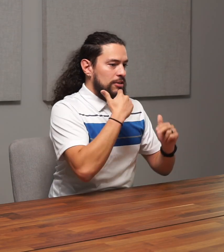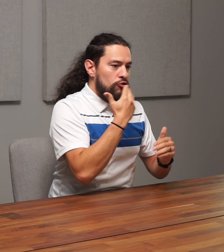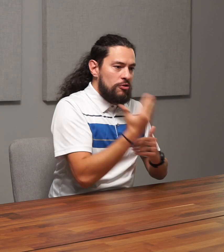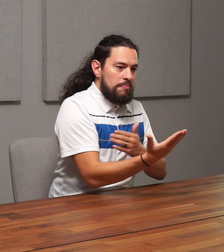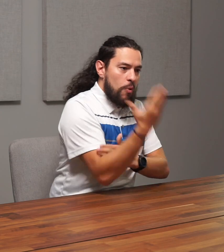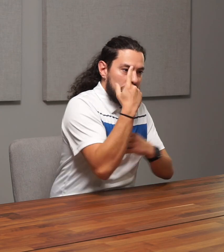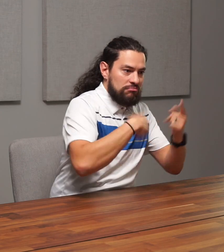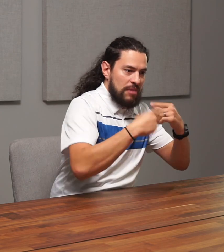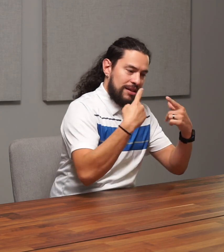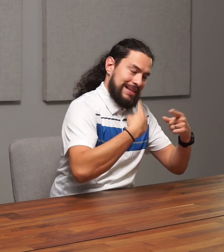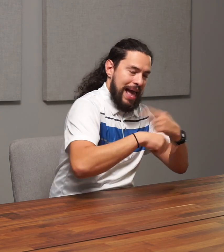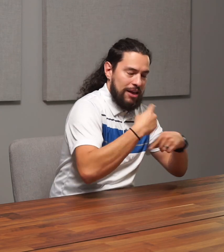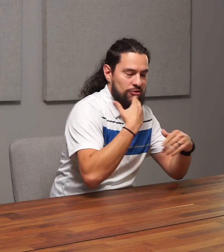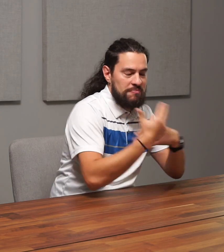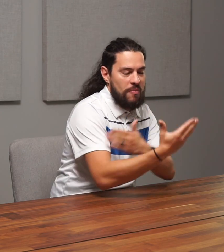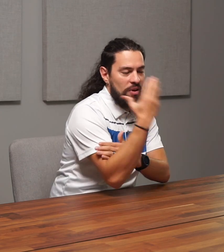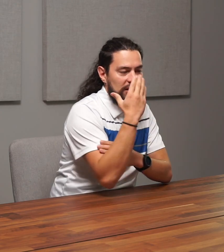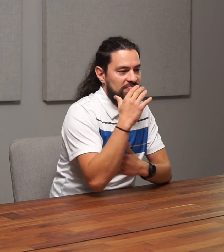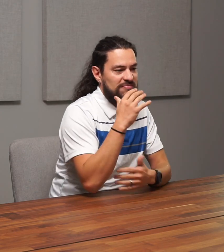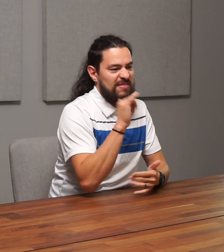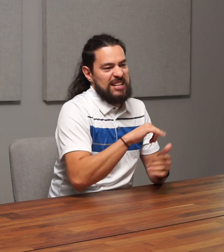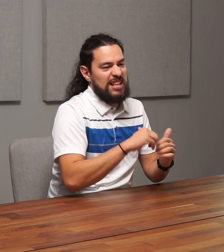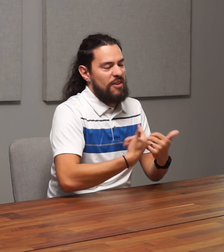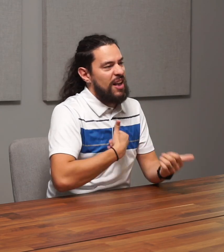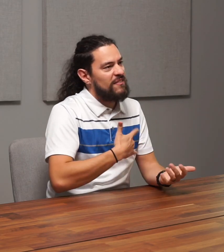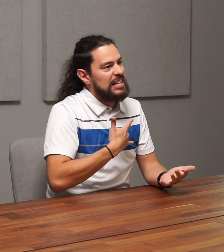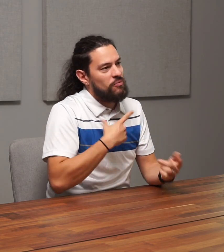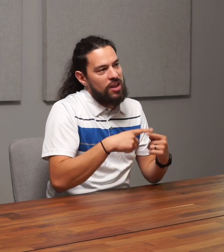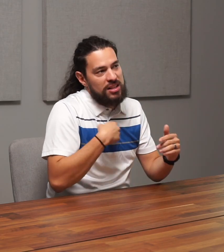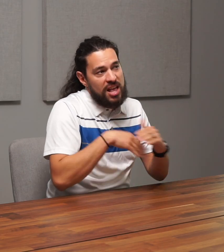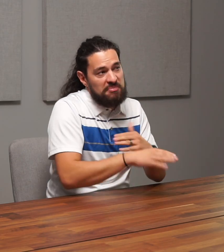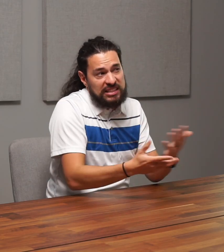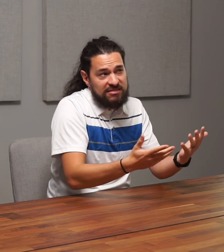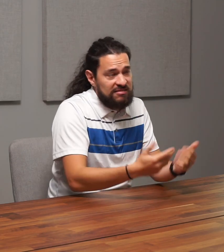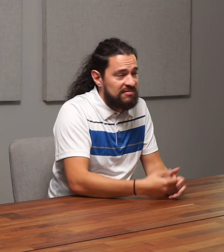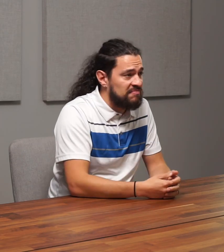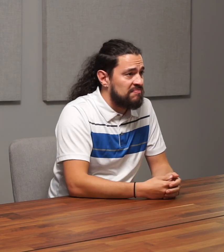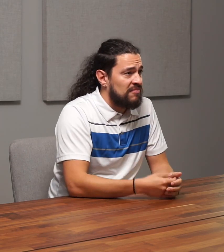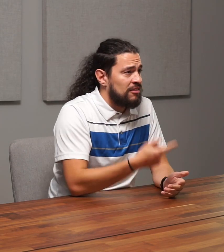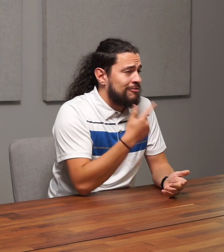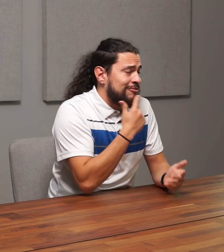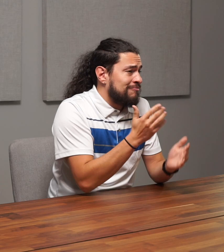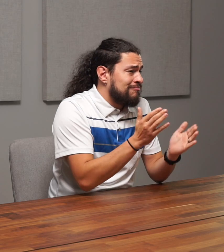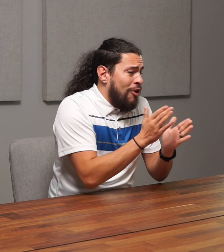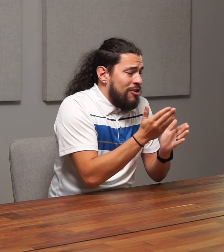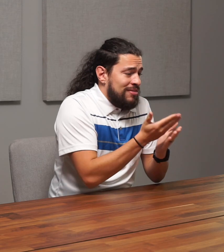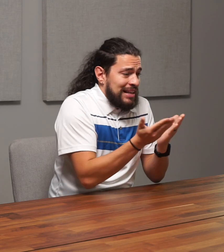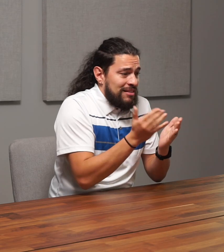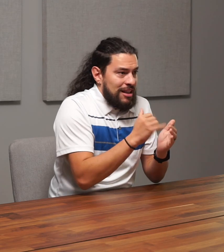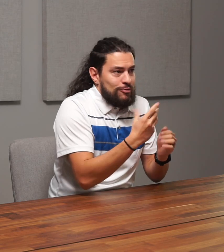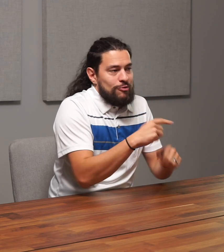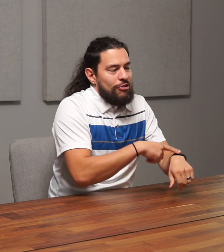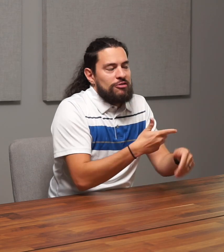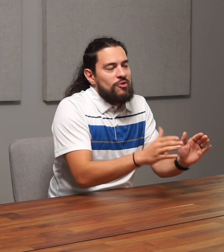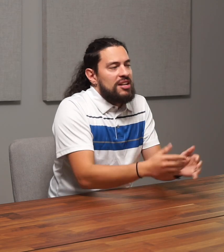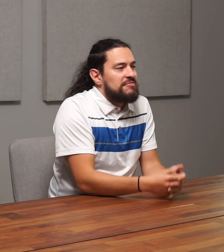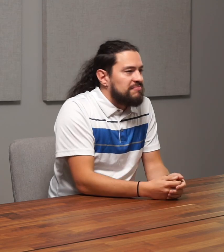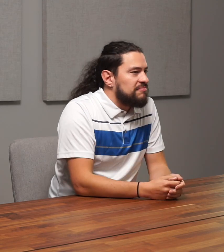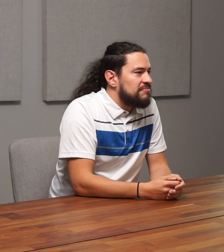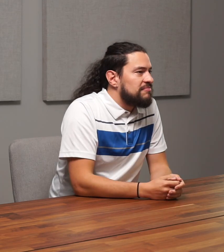so if the very first person in the building who were who would be willing to greet me in asl i think that would just be you know the first and biggest step